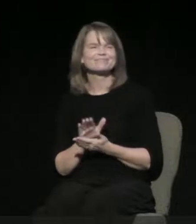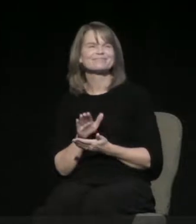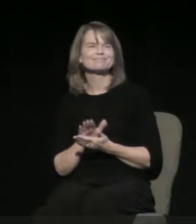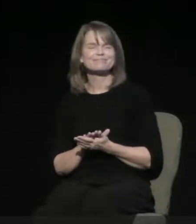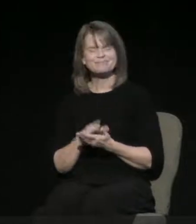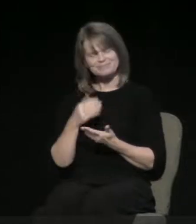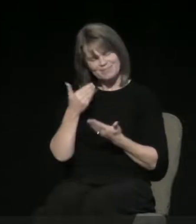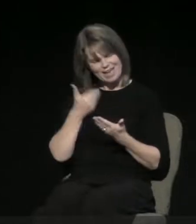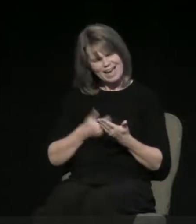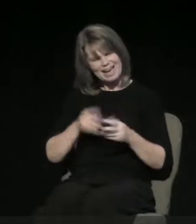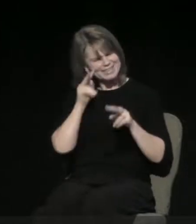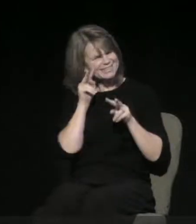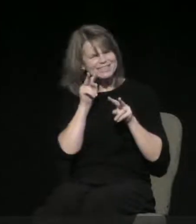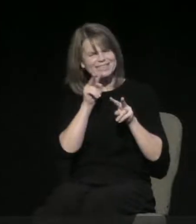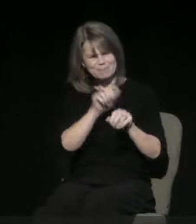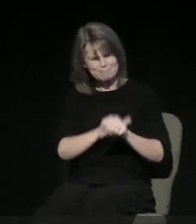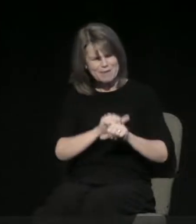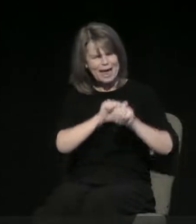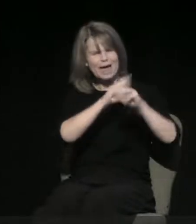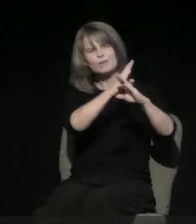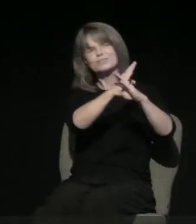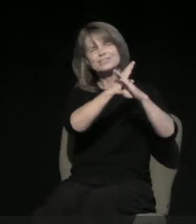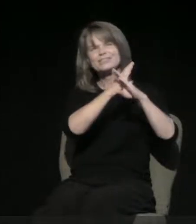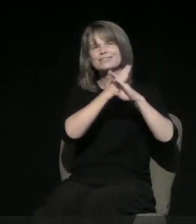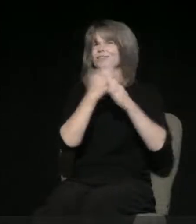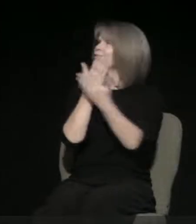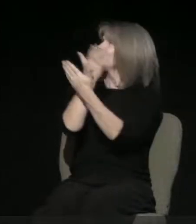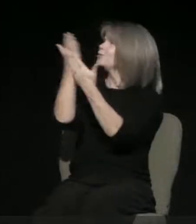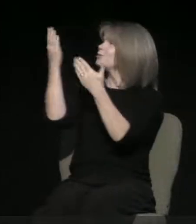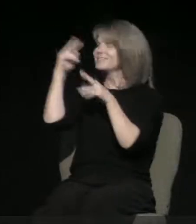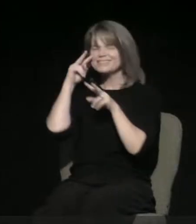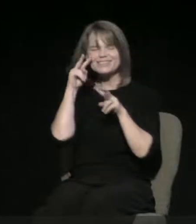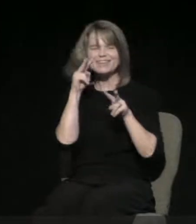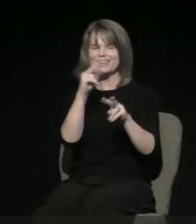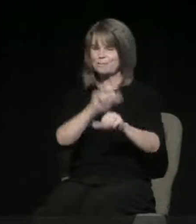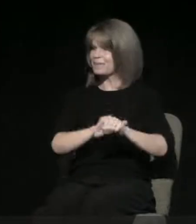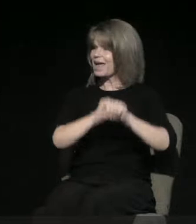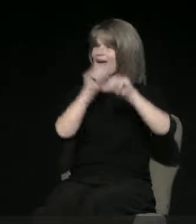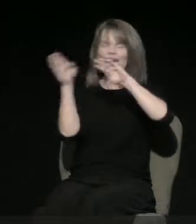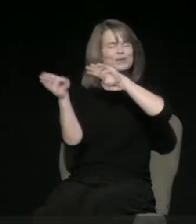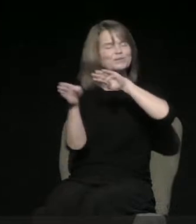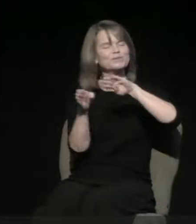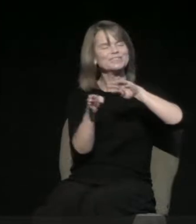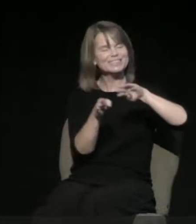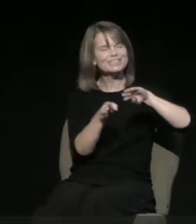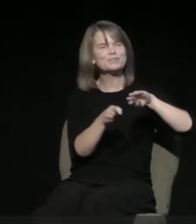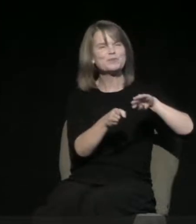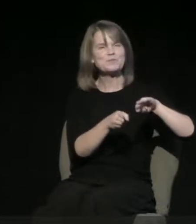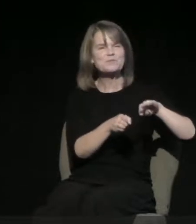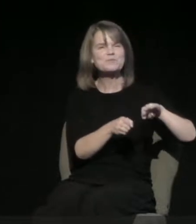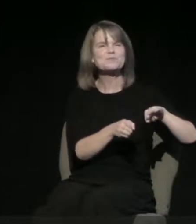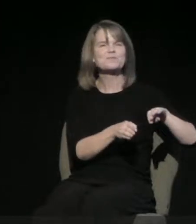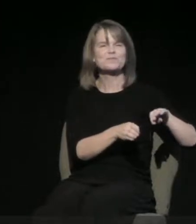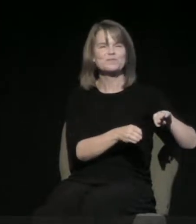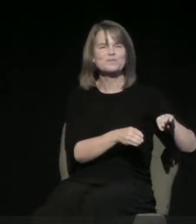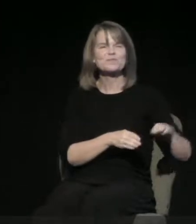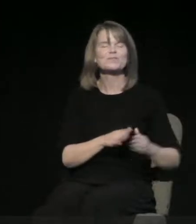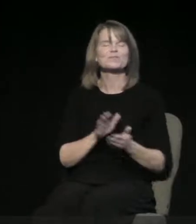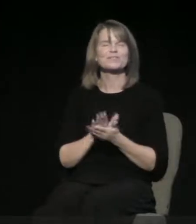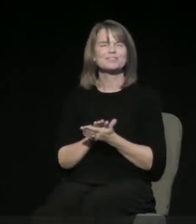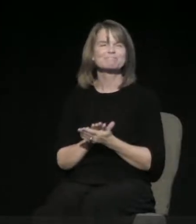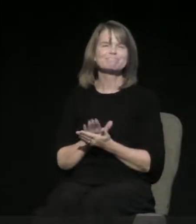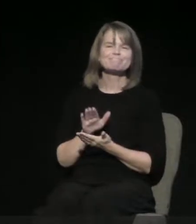When all I see is the mountain, you see the mountain move.